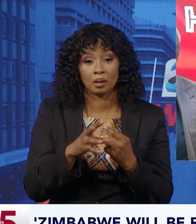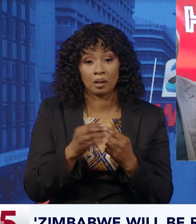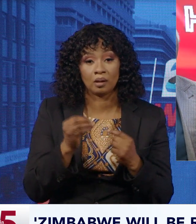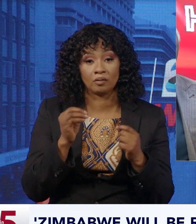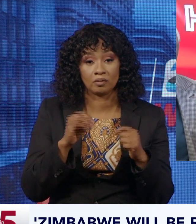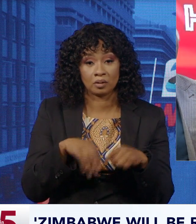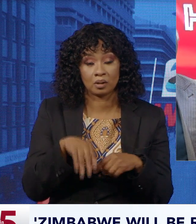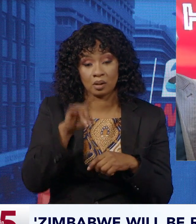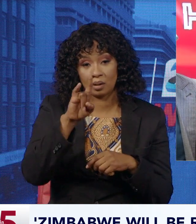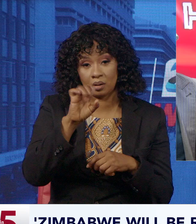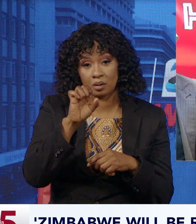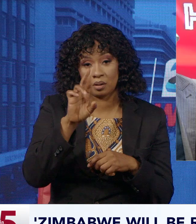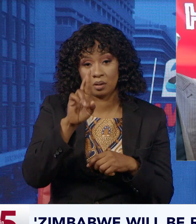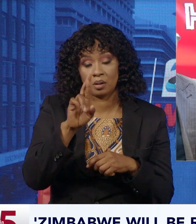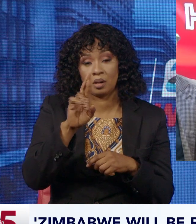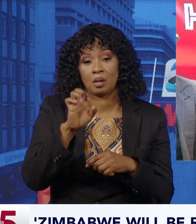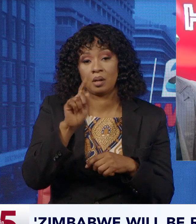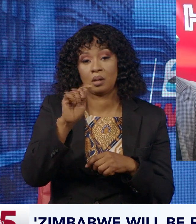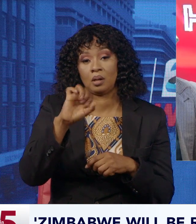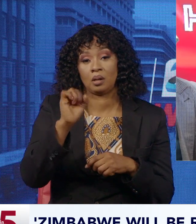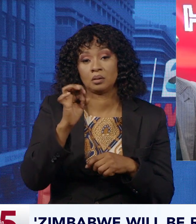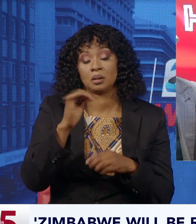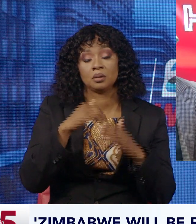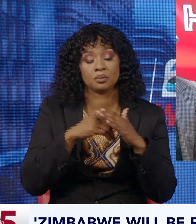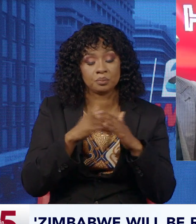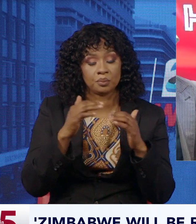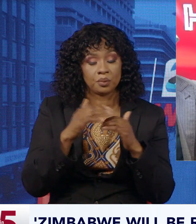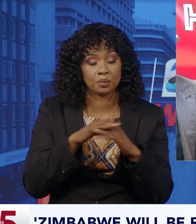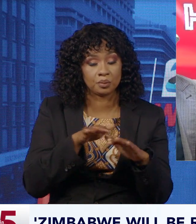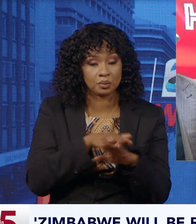village, which is going to be one of the